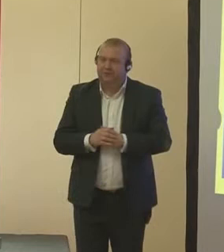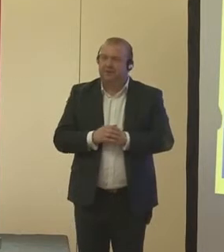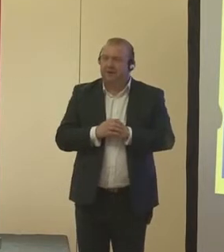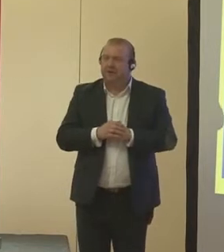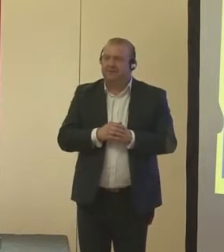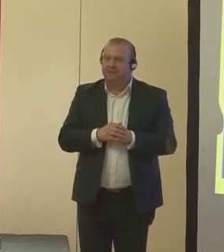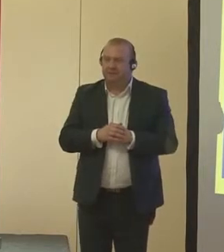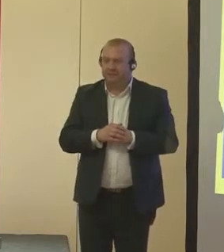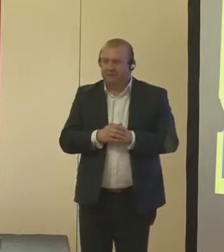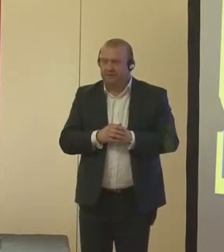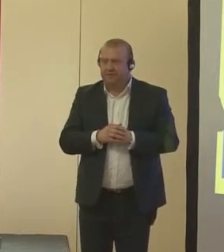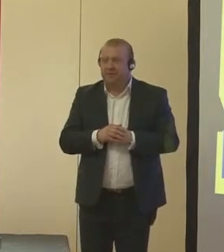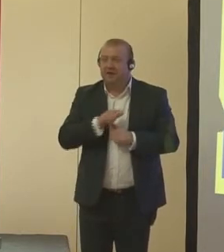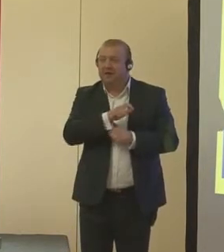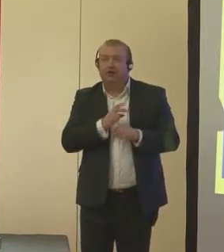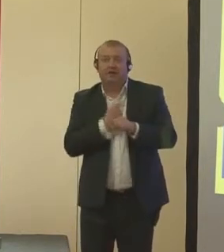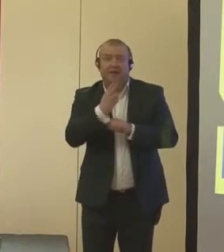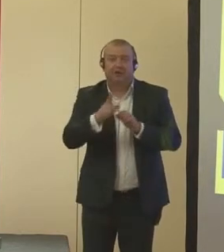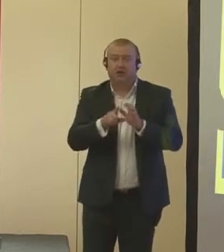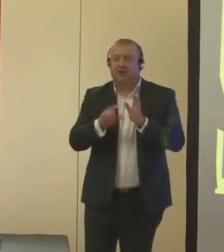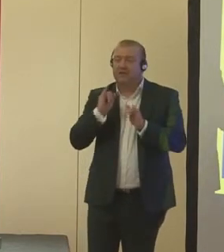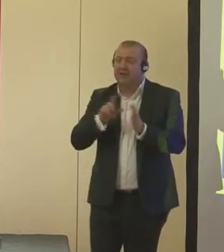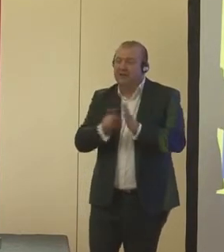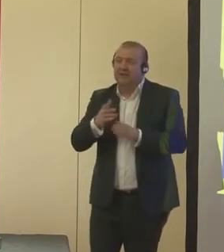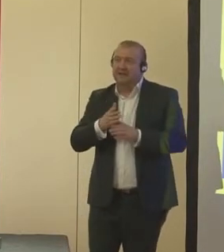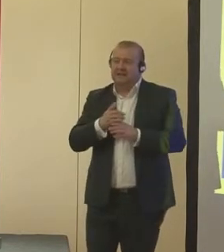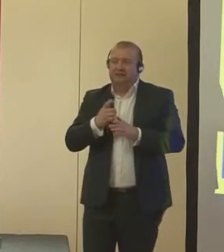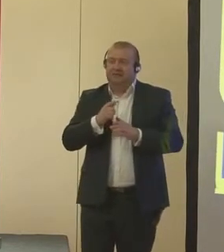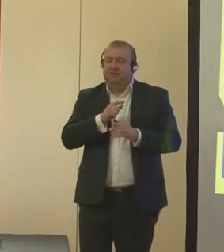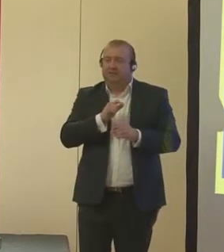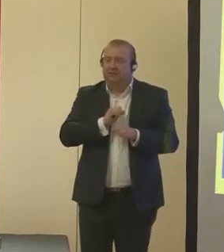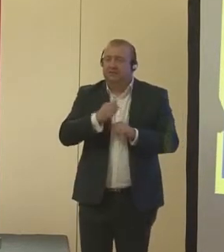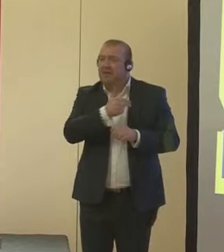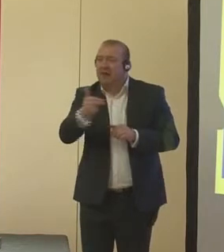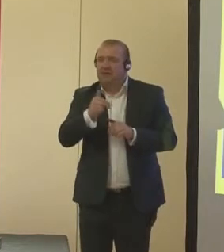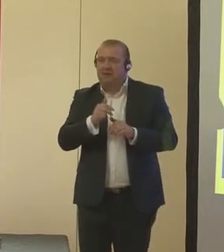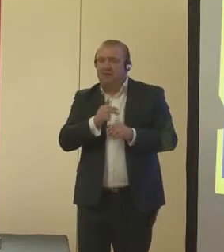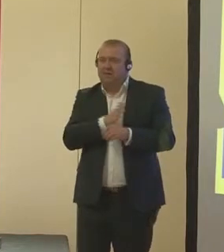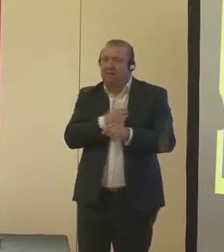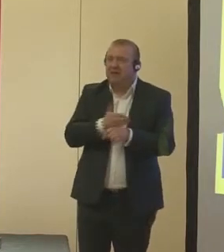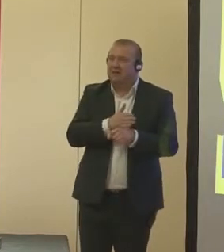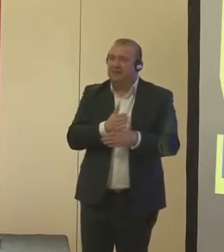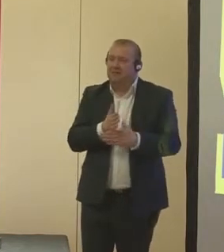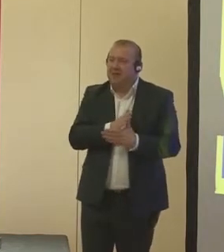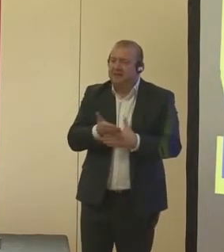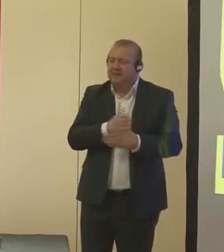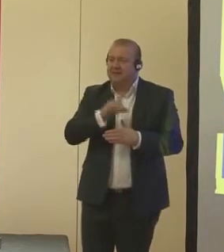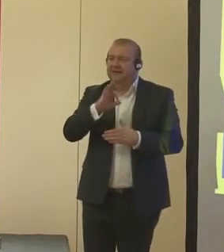across different policy areas, and there's many different stakeholders that should be